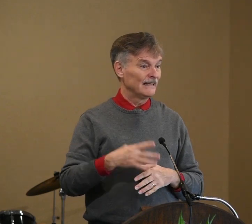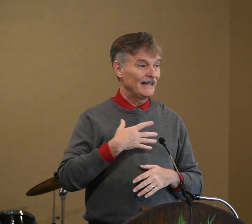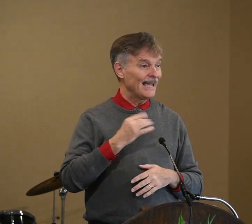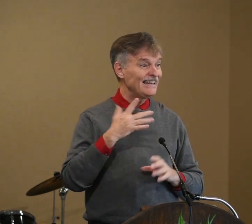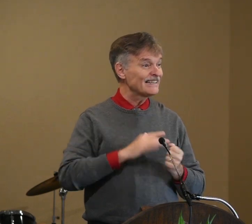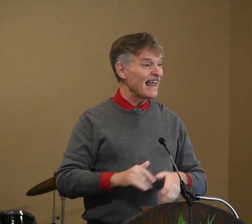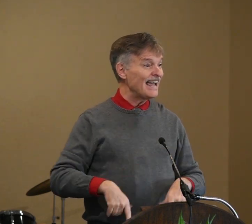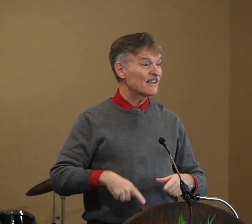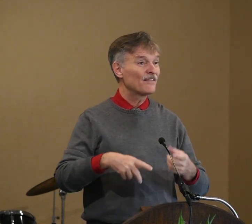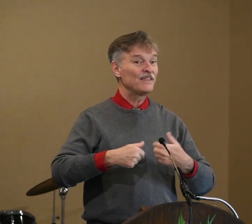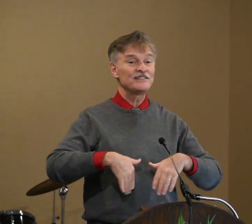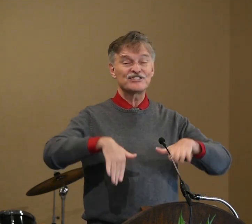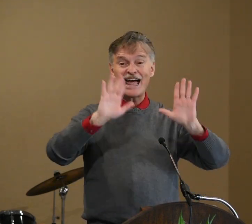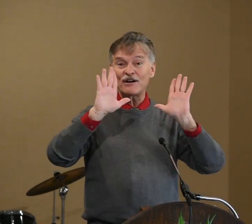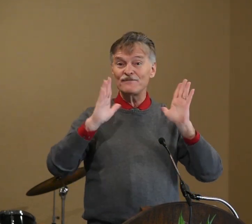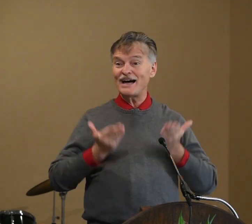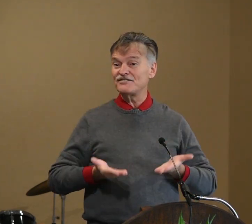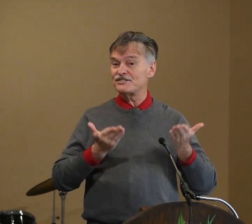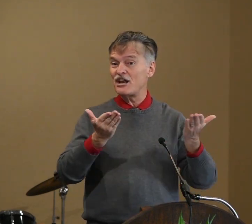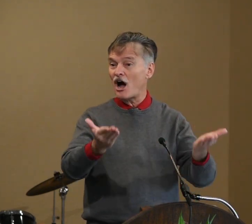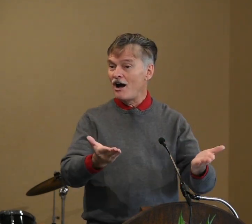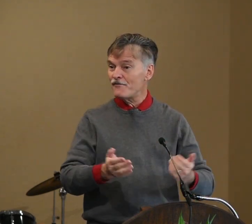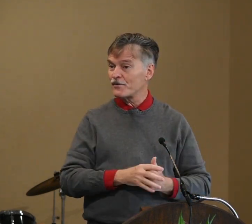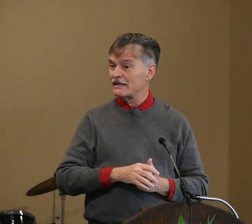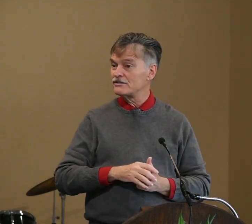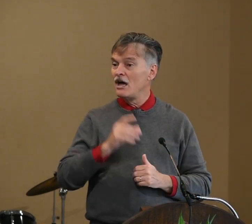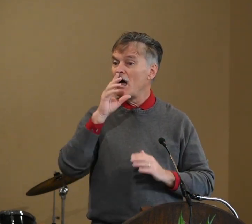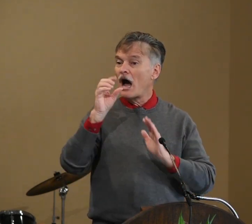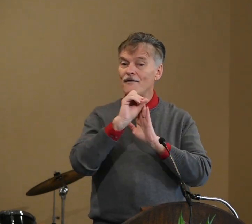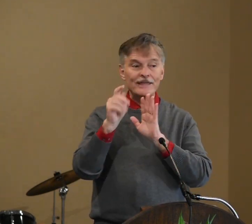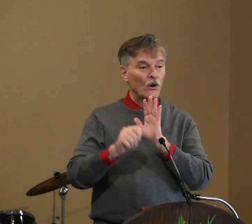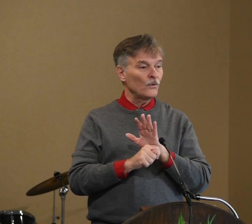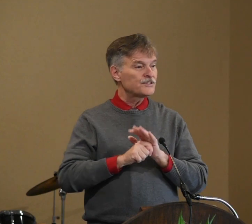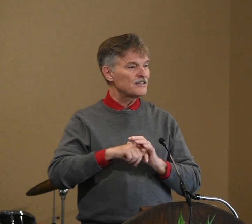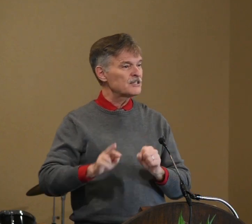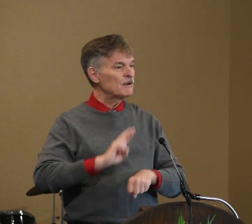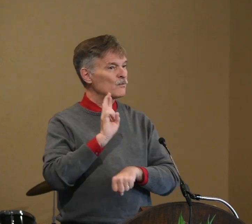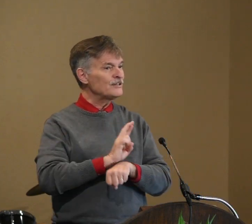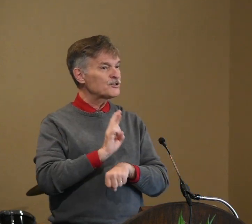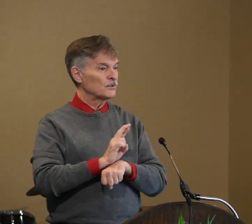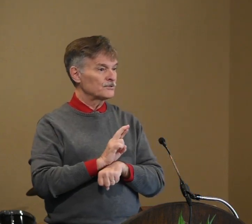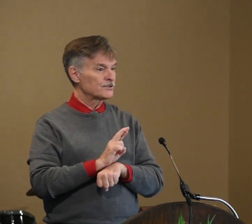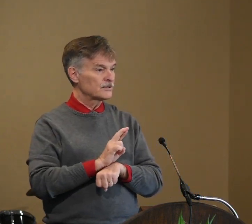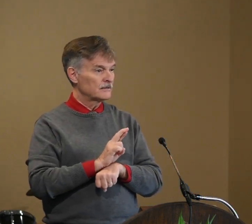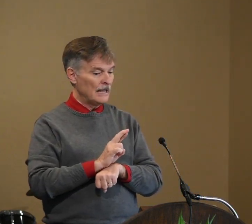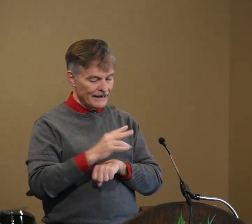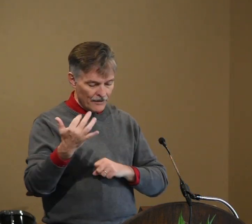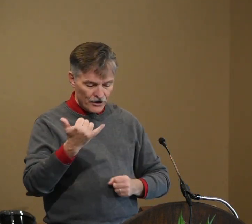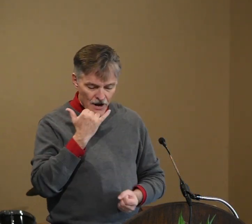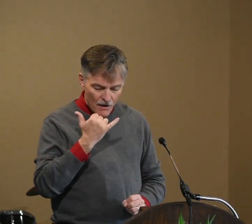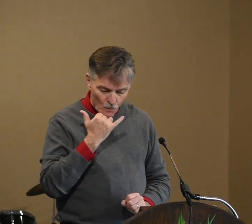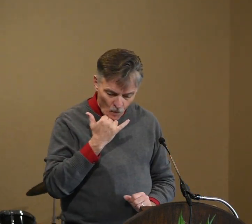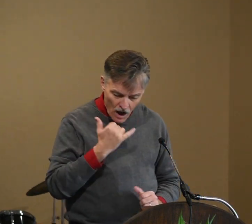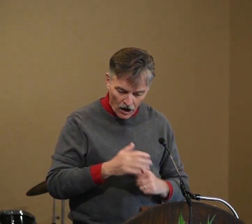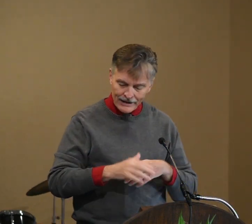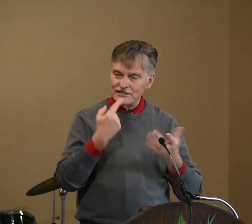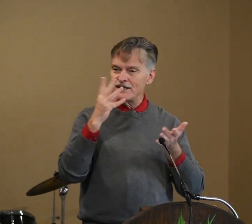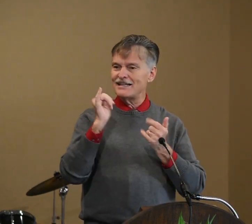Yeah, he didn't like the sacrifices and offerings of the Old Testament rituals. Now, they're not wrong. He's not